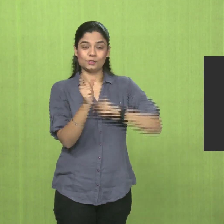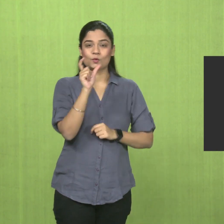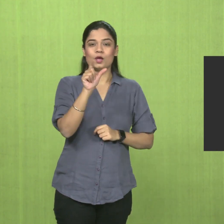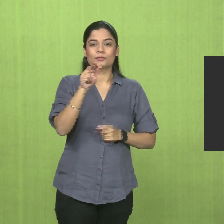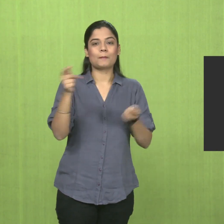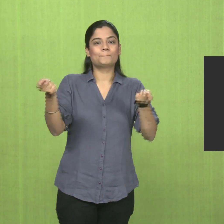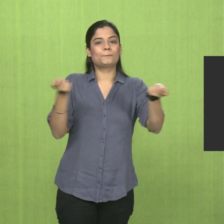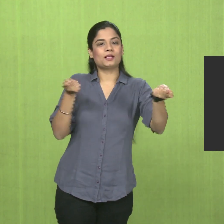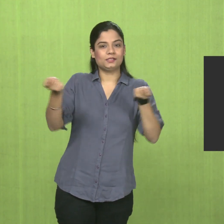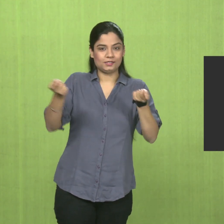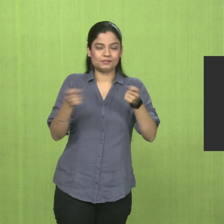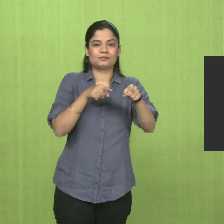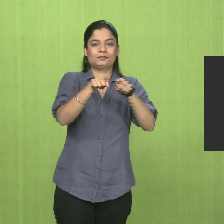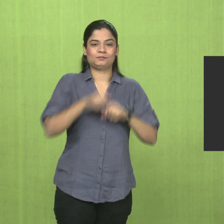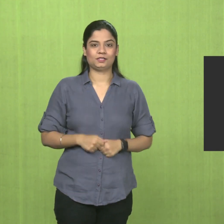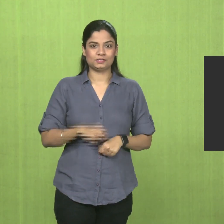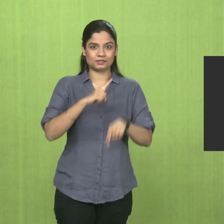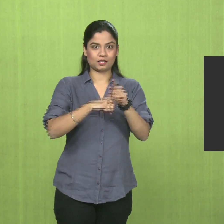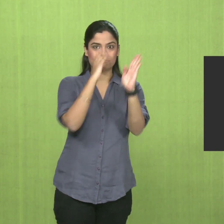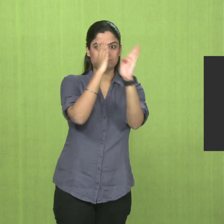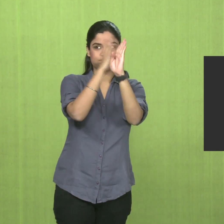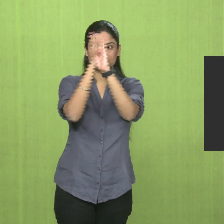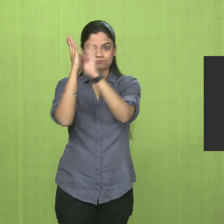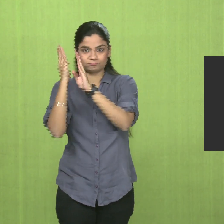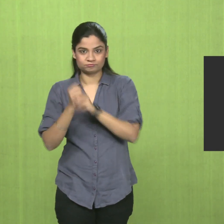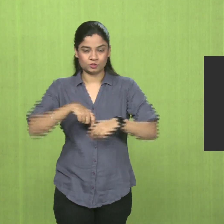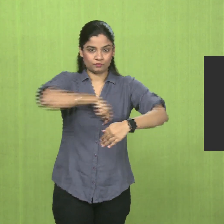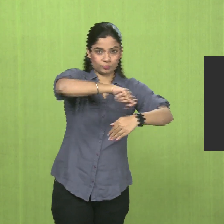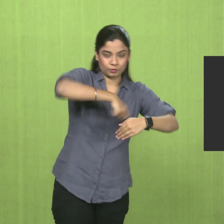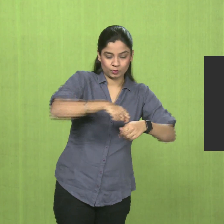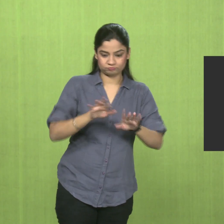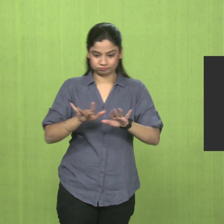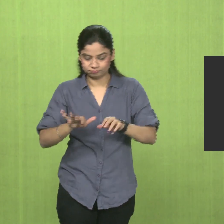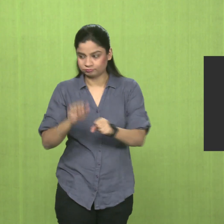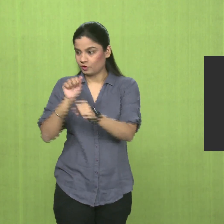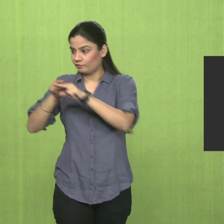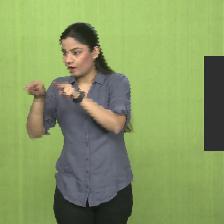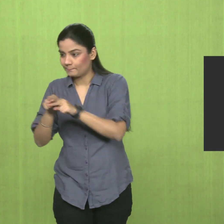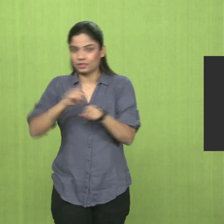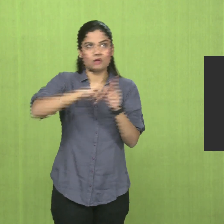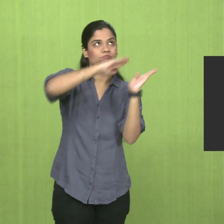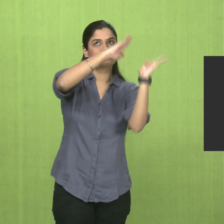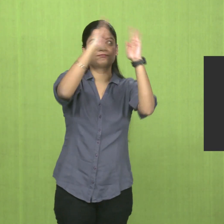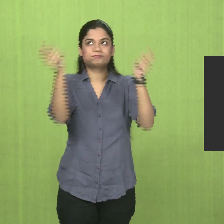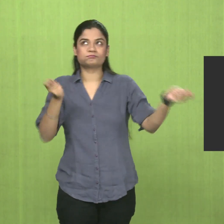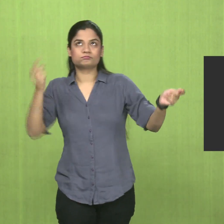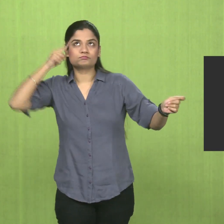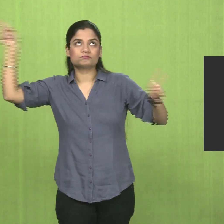Management, the process of dealing and controlling things like doing things on